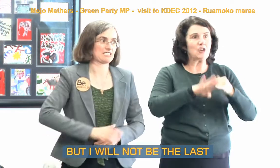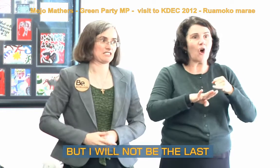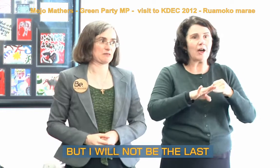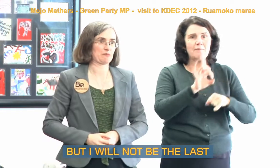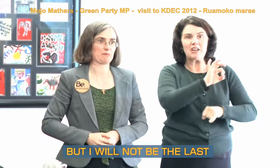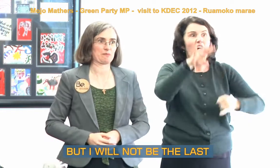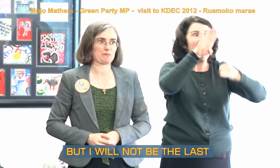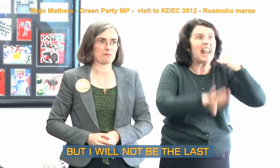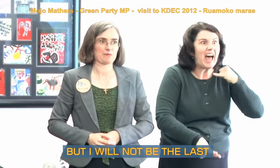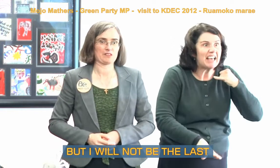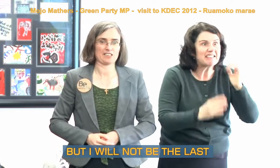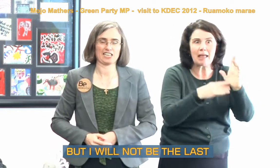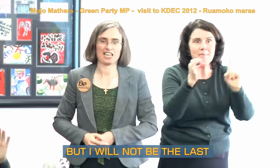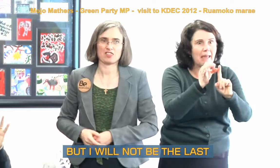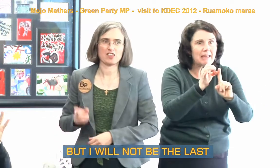the last.